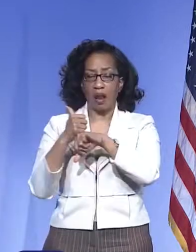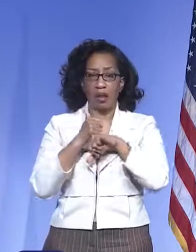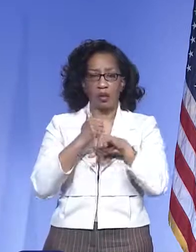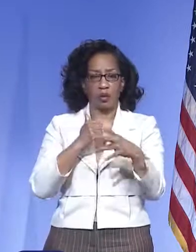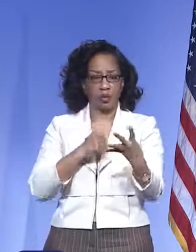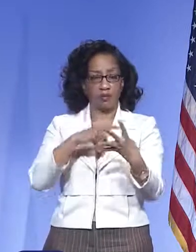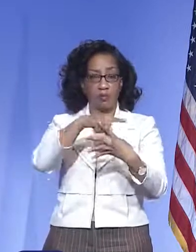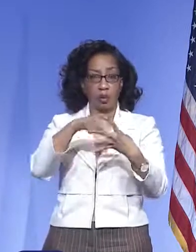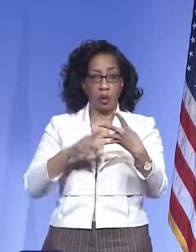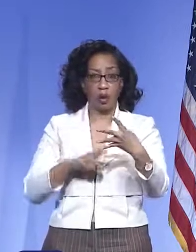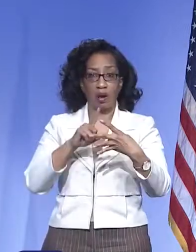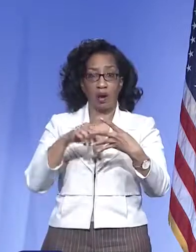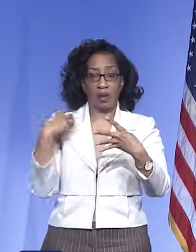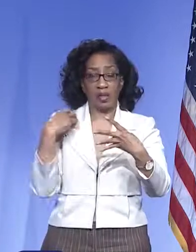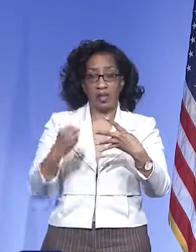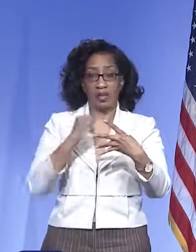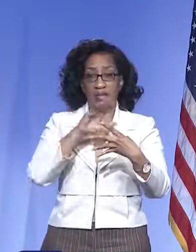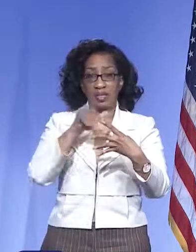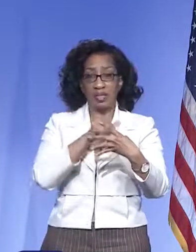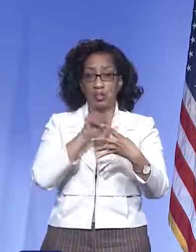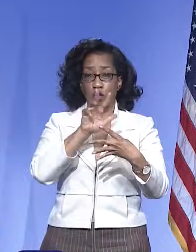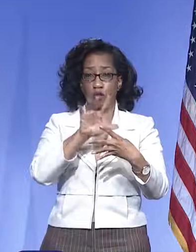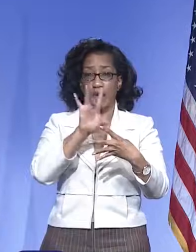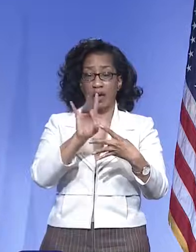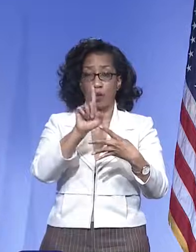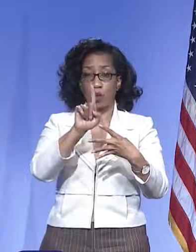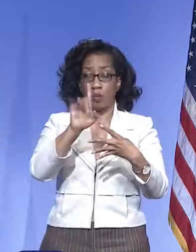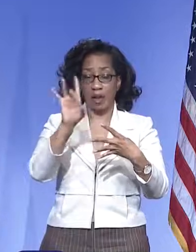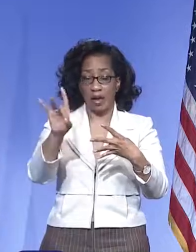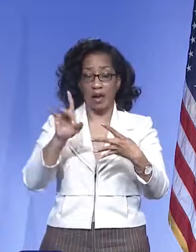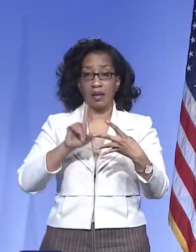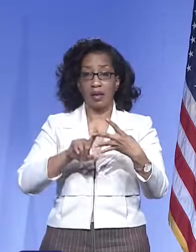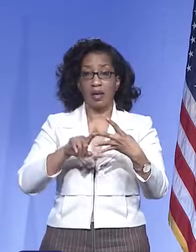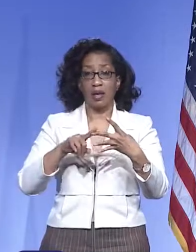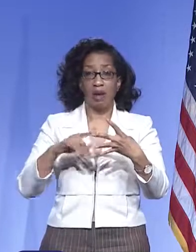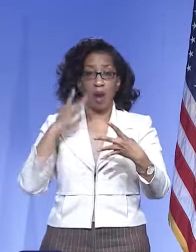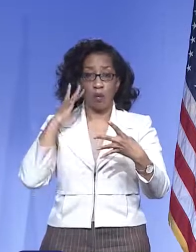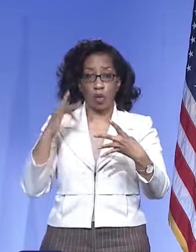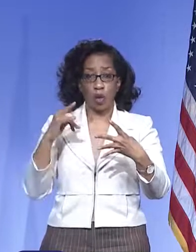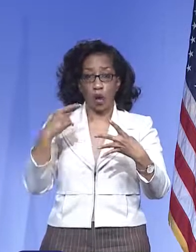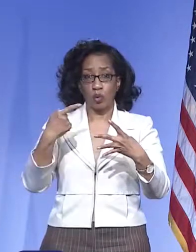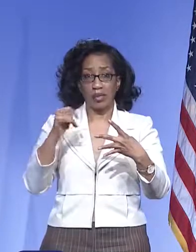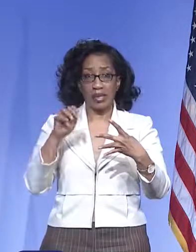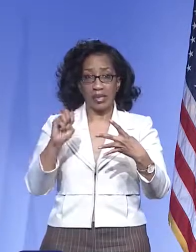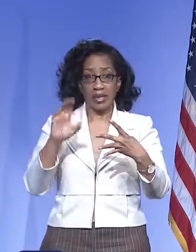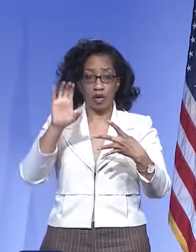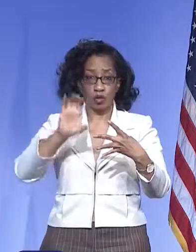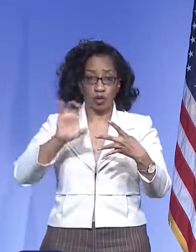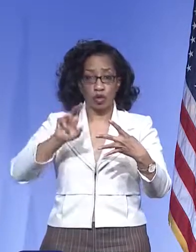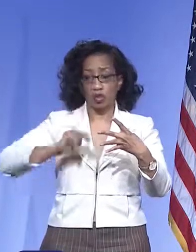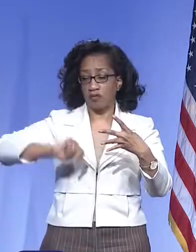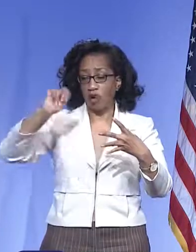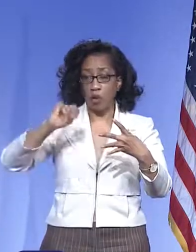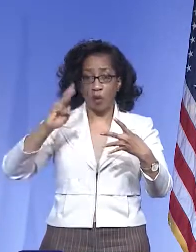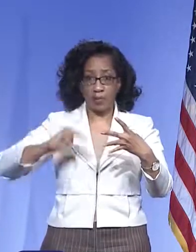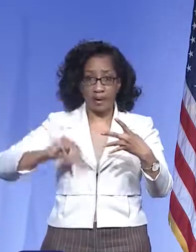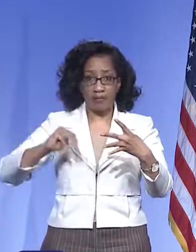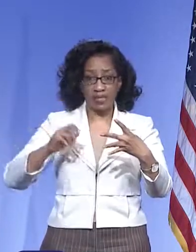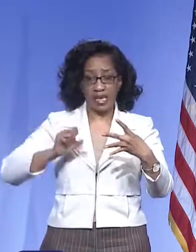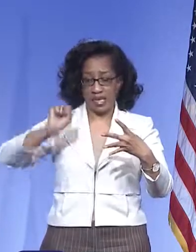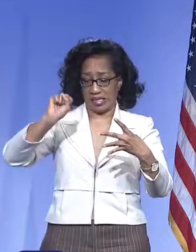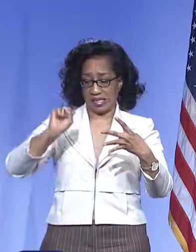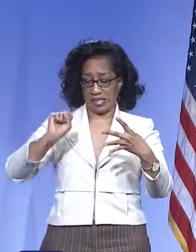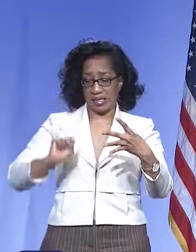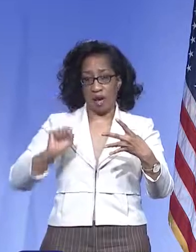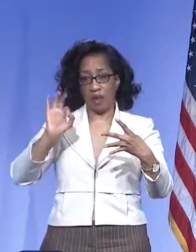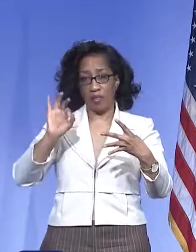Healing Center in the 38118 area, one at the Golden Gate Church, which will serve North Memphis and South Fraser, one